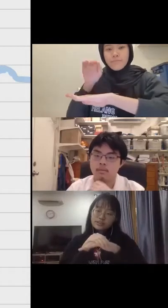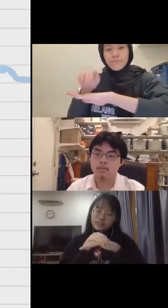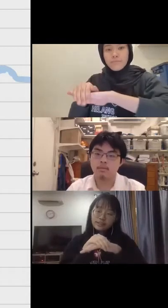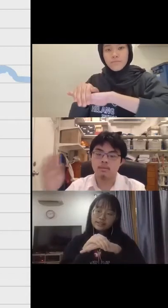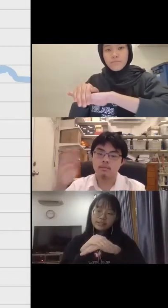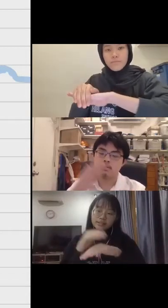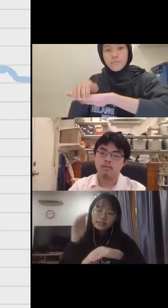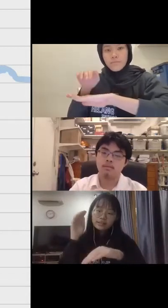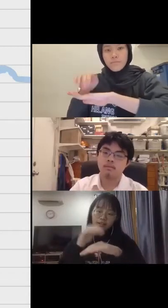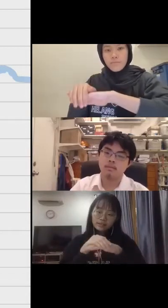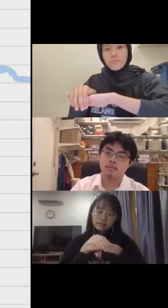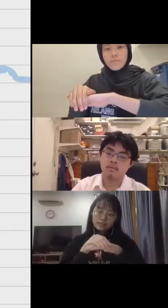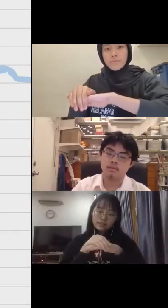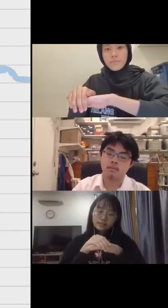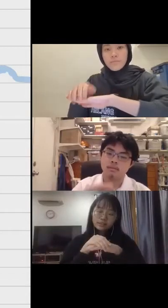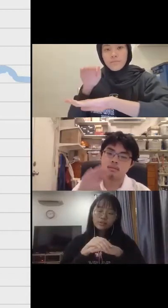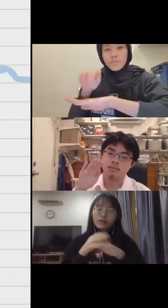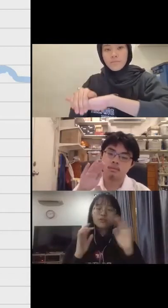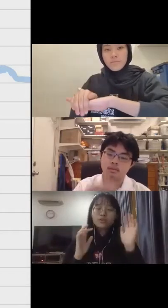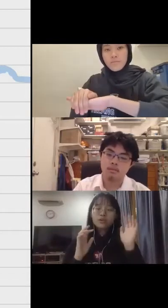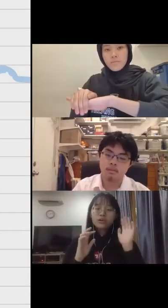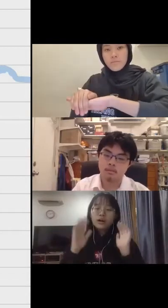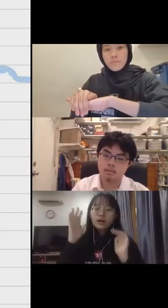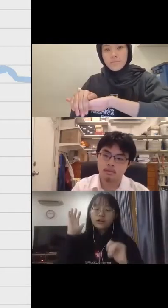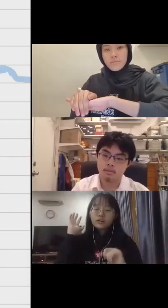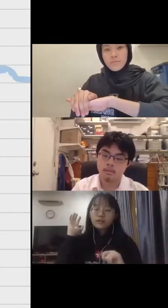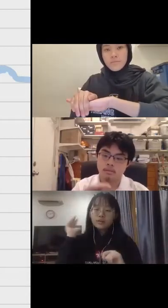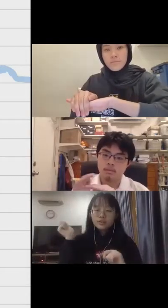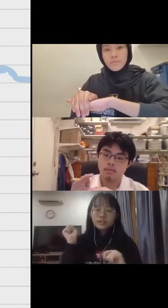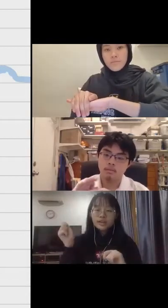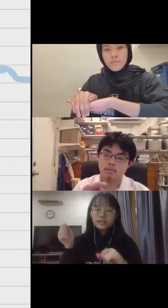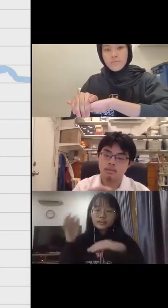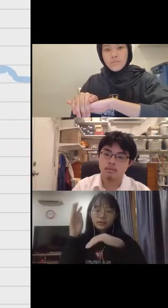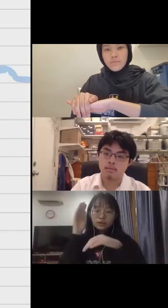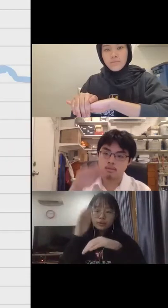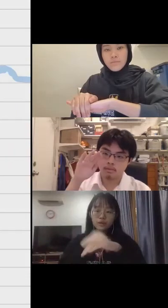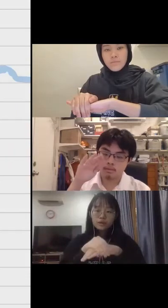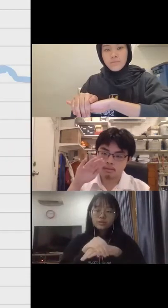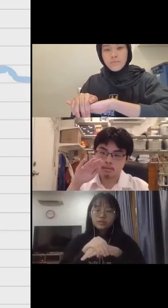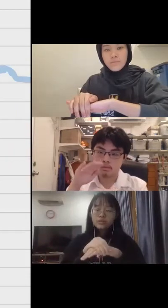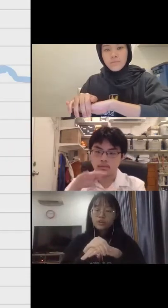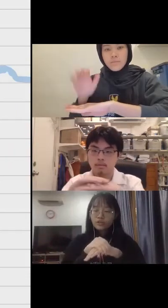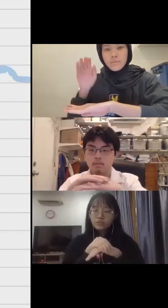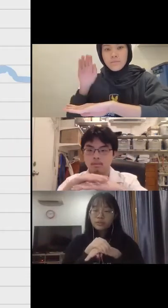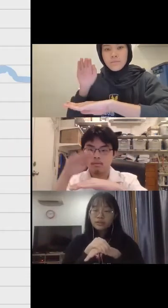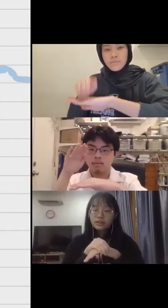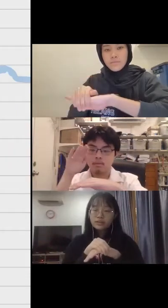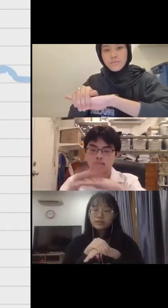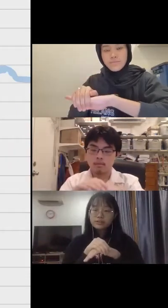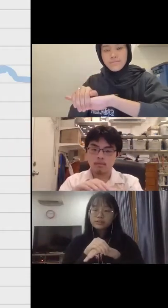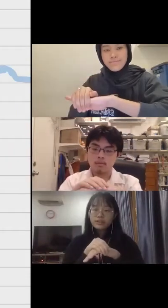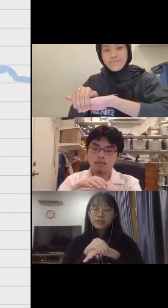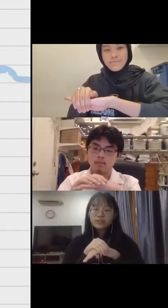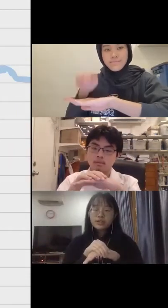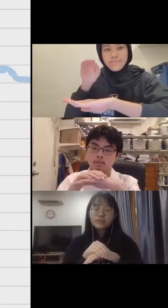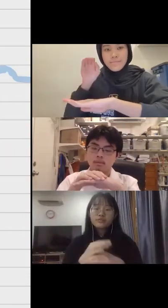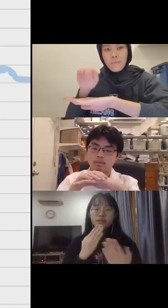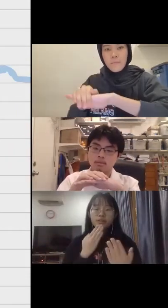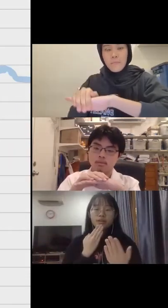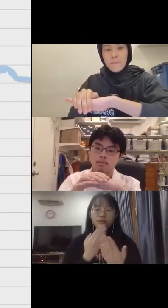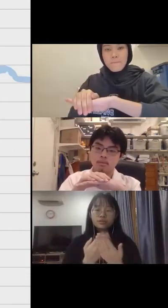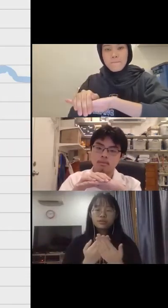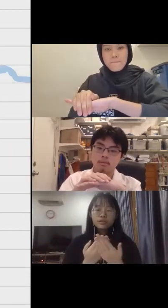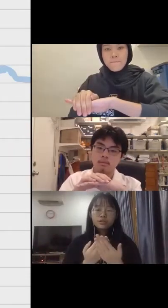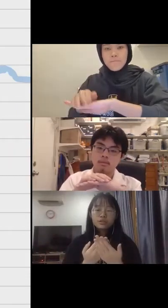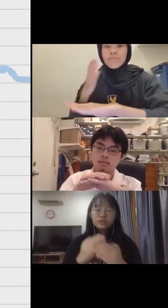This is night, night. You have your dominant hand going onto your non-dominant hand. So putting it together would